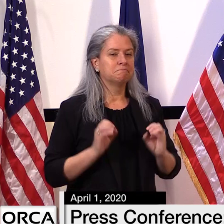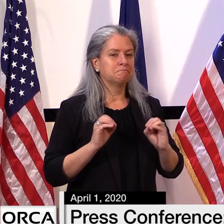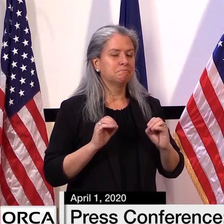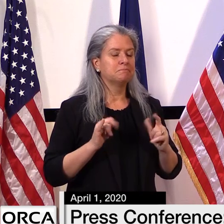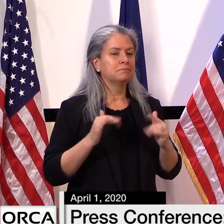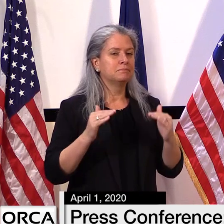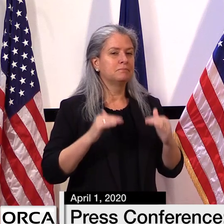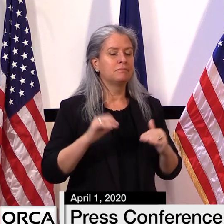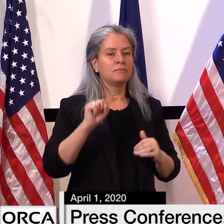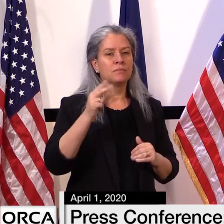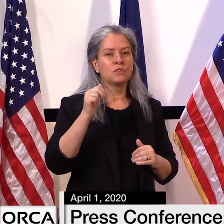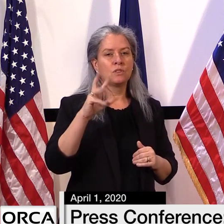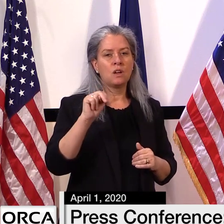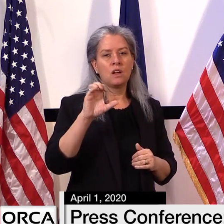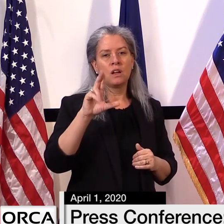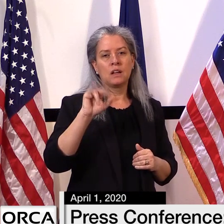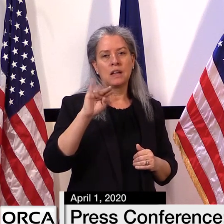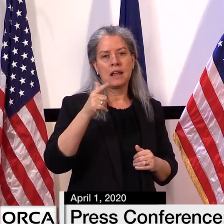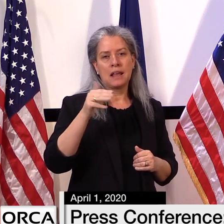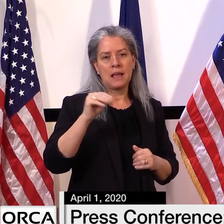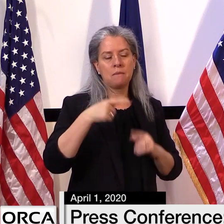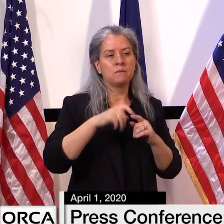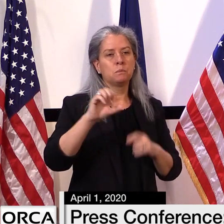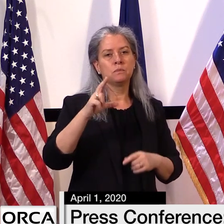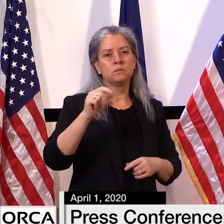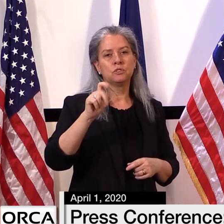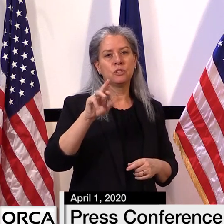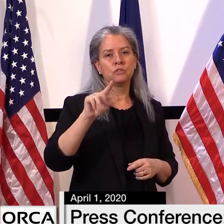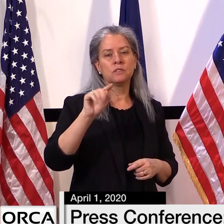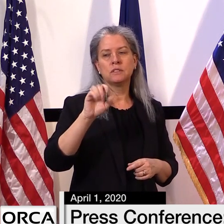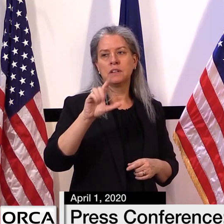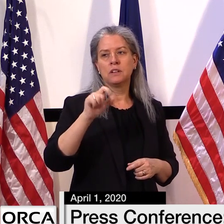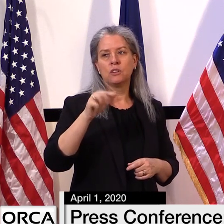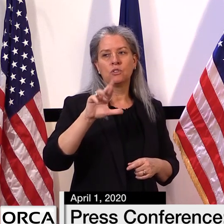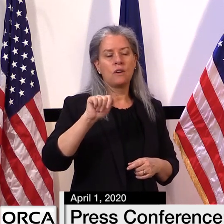Moving on to Sean Cunningham from the Chester Telegraph.